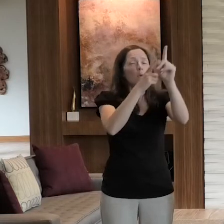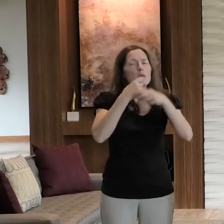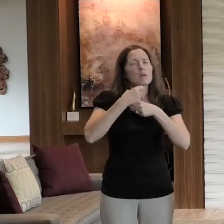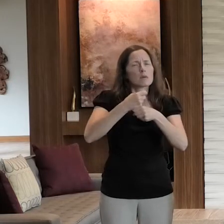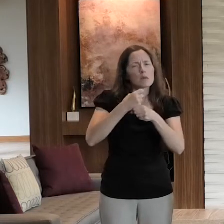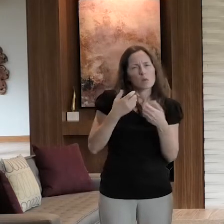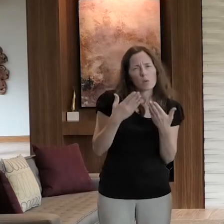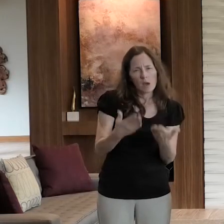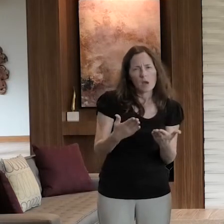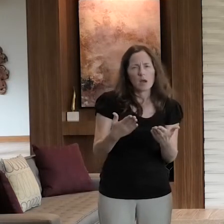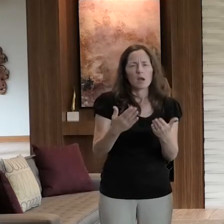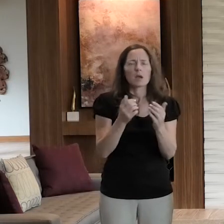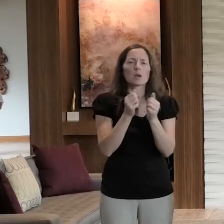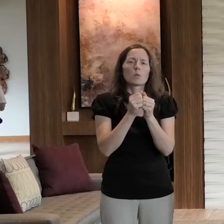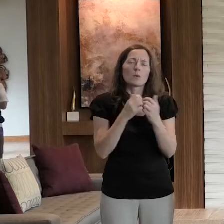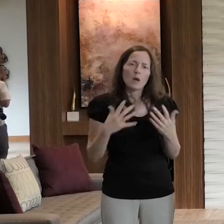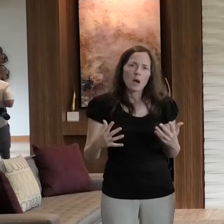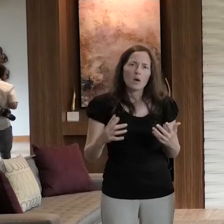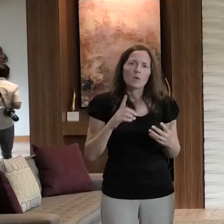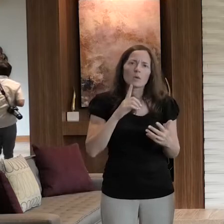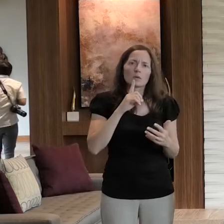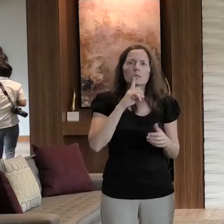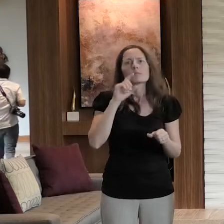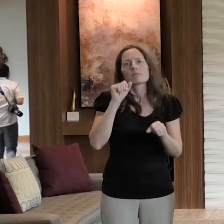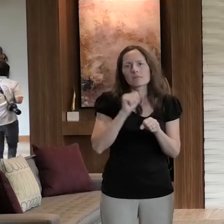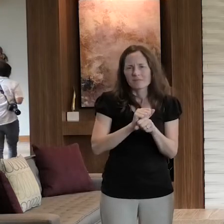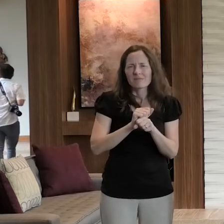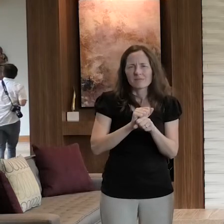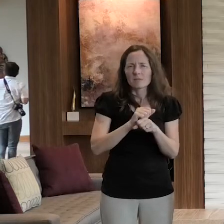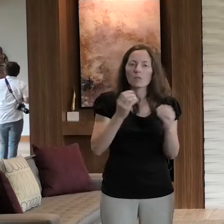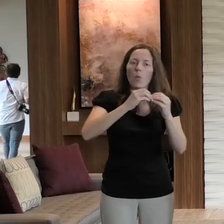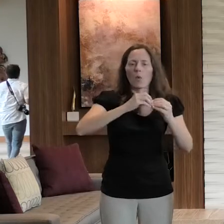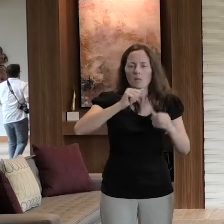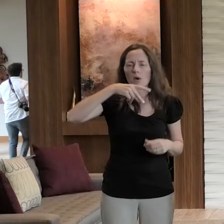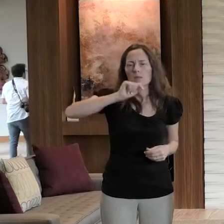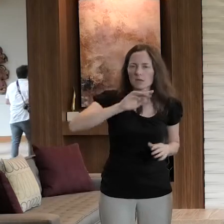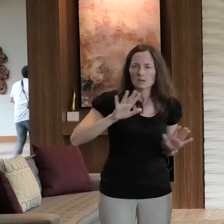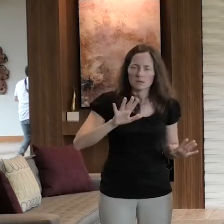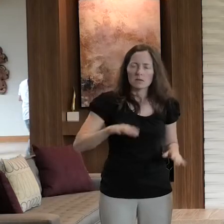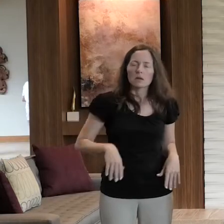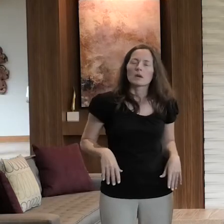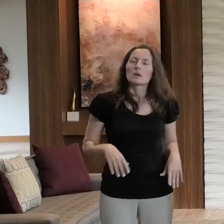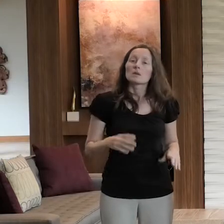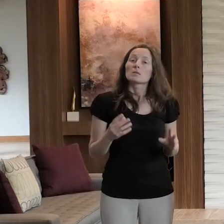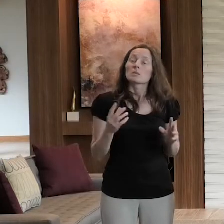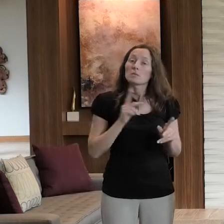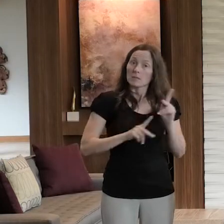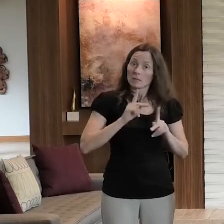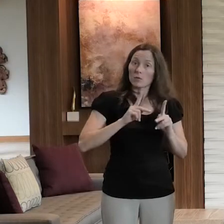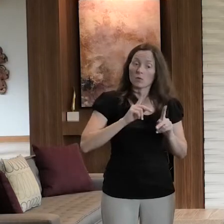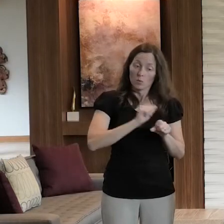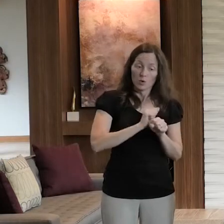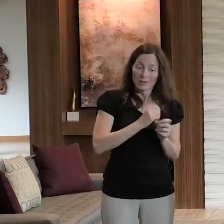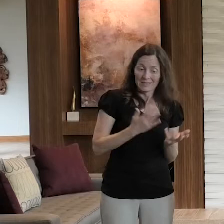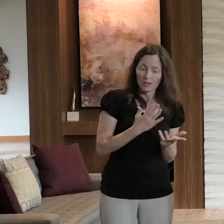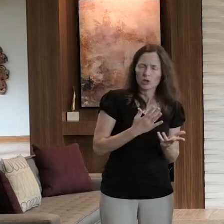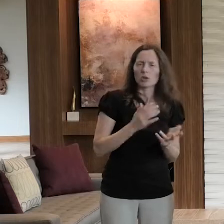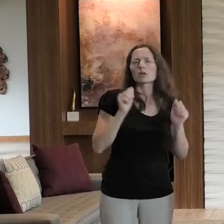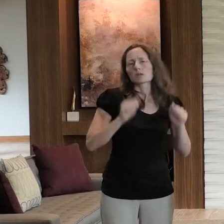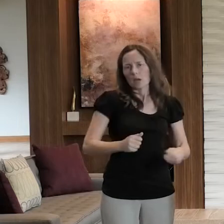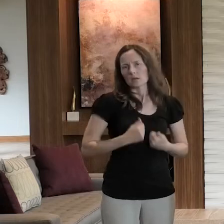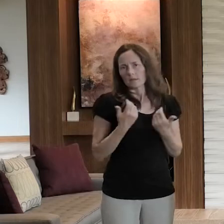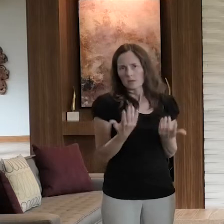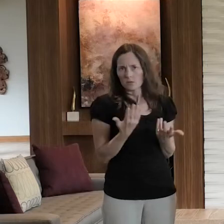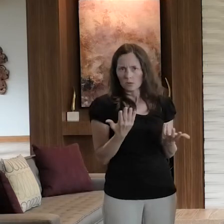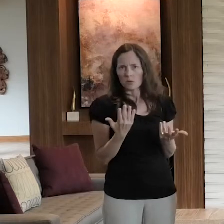hard doorknobs, units, for people who were working in downtown to live in downtown. We wouldn't be here with this piece